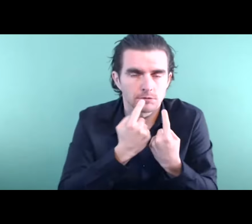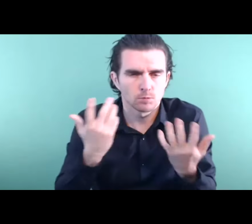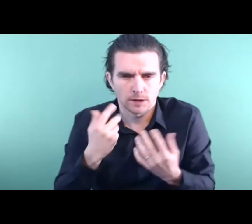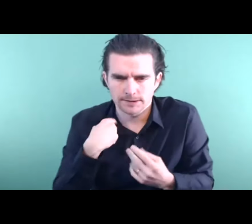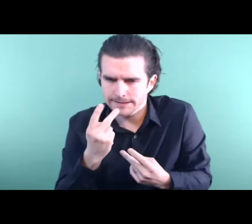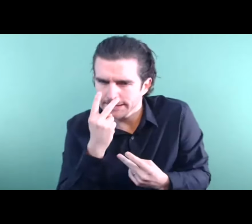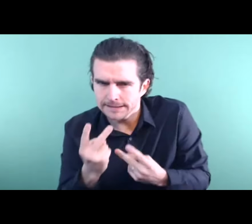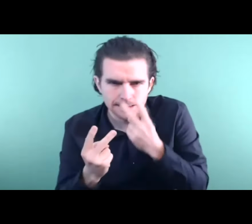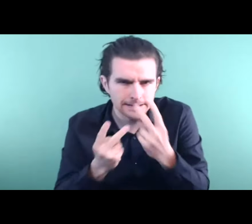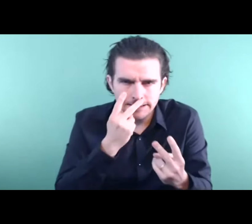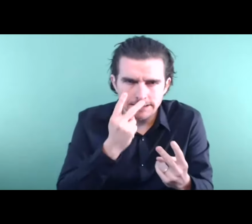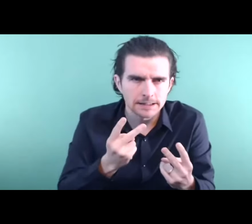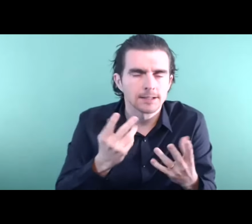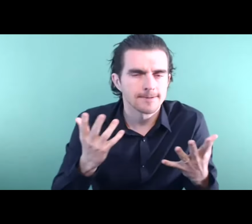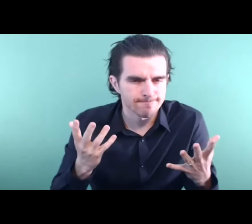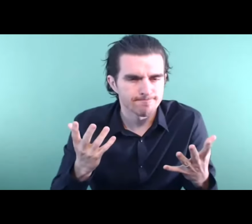we have